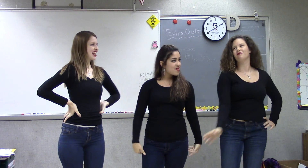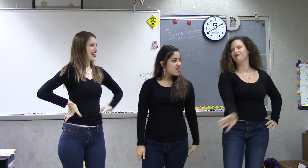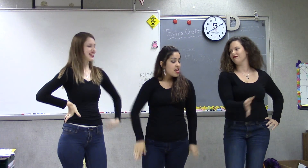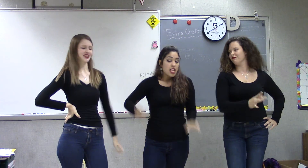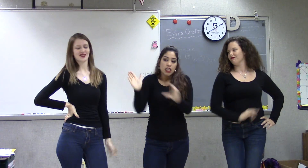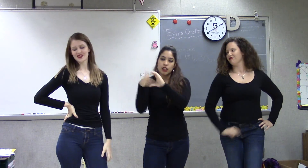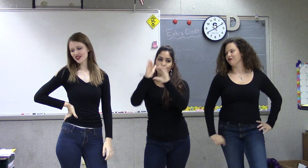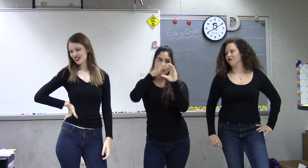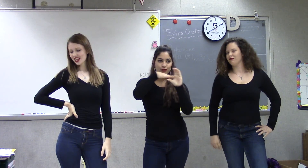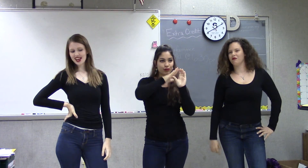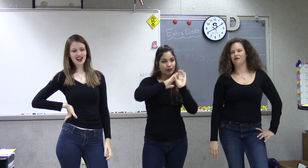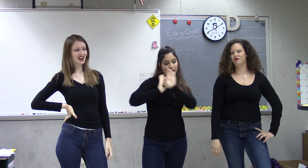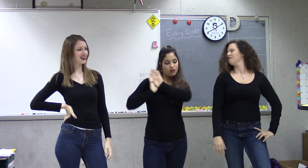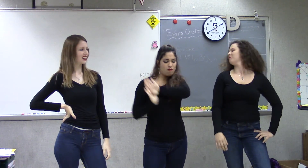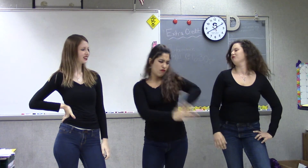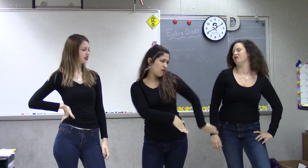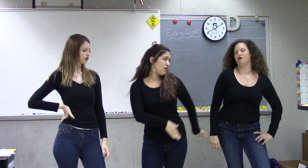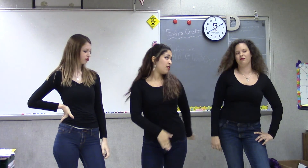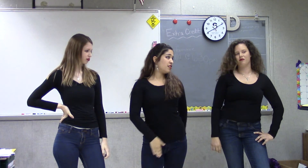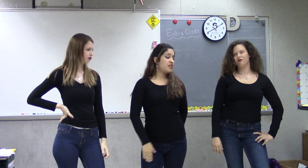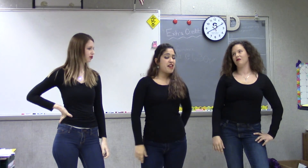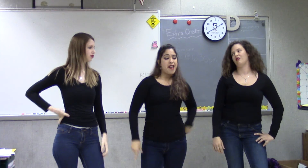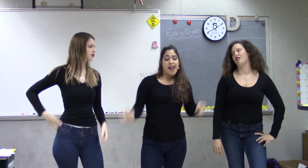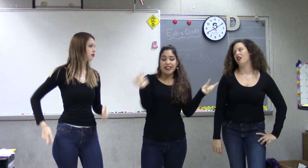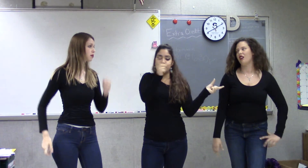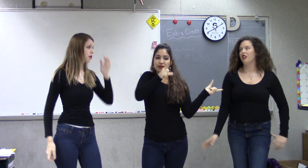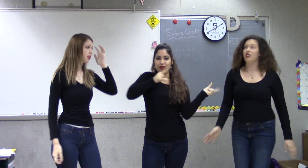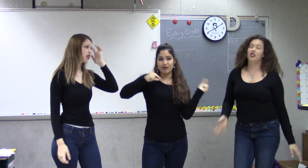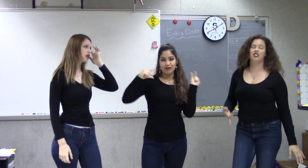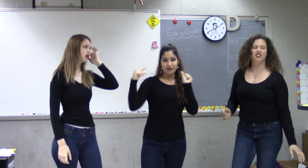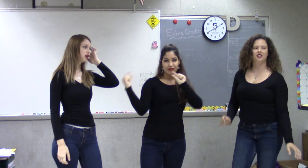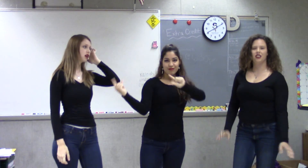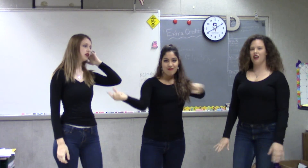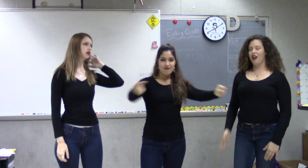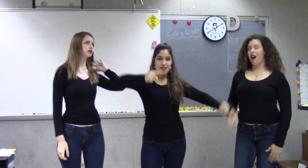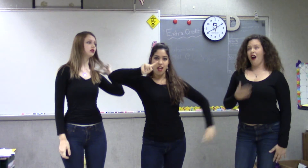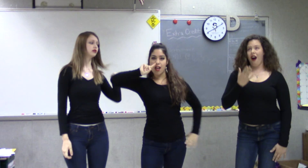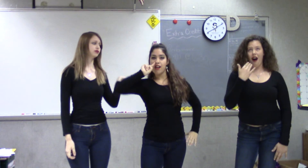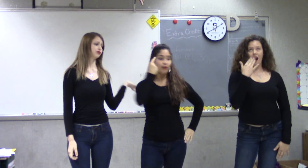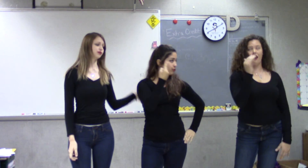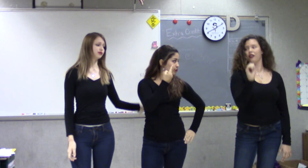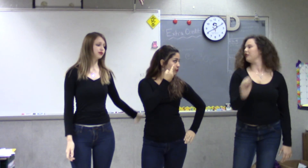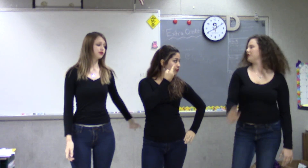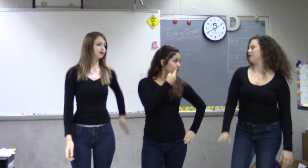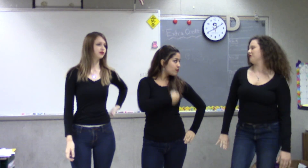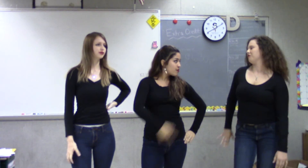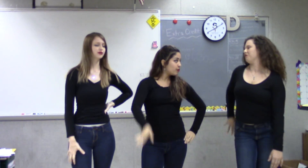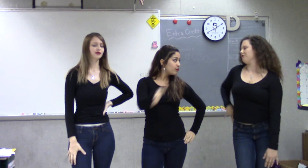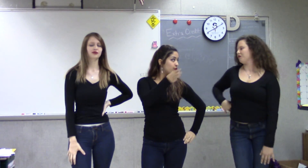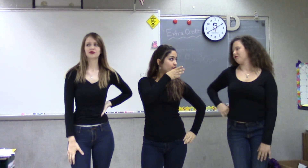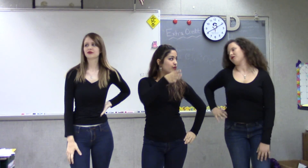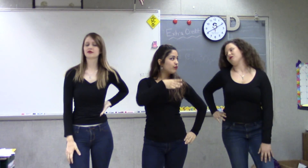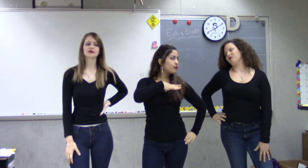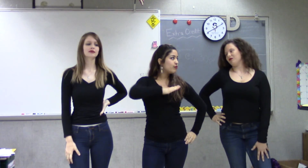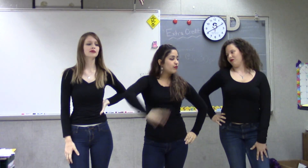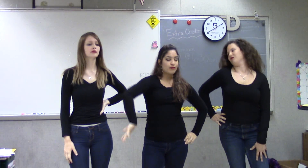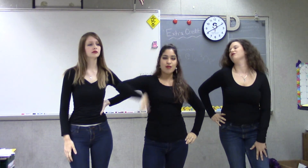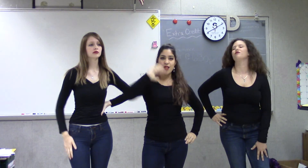The men out there don't like a lot of blabber. They think a girl who gossips is a boy. Yes, on land it's much preferred for